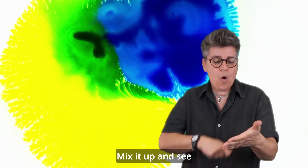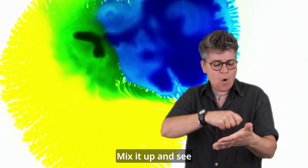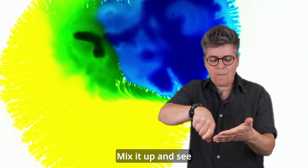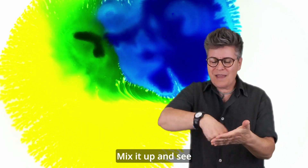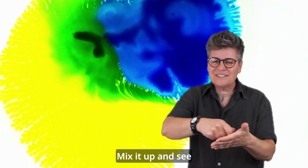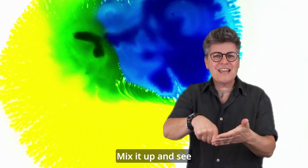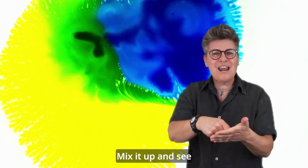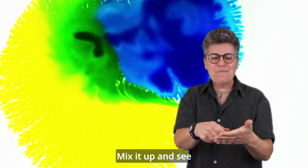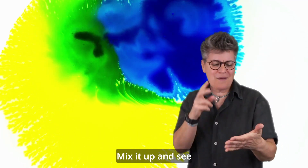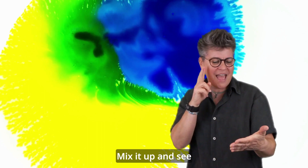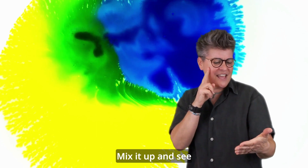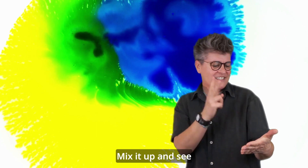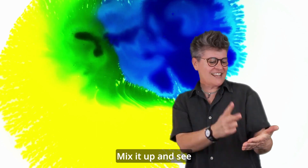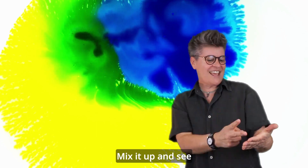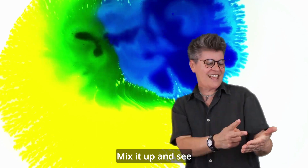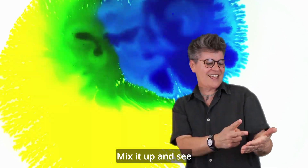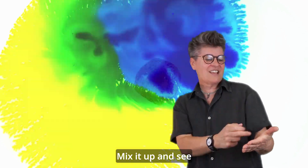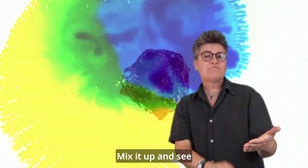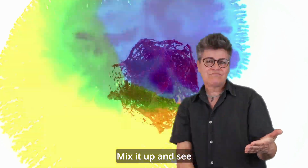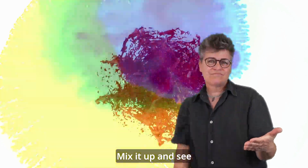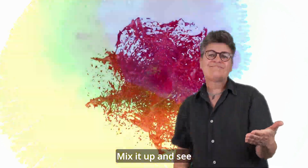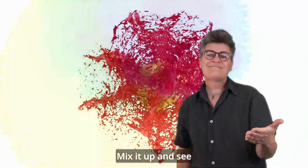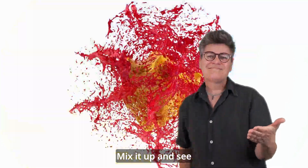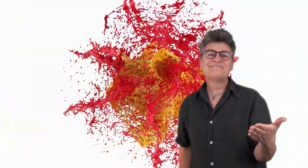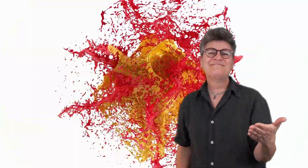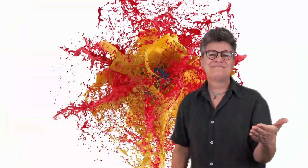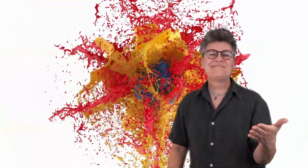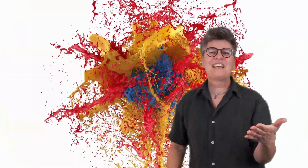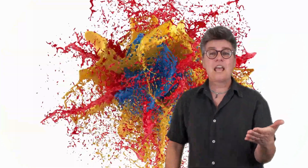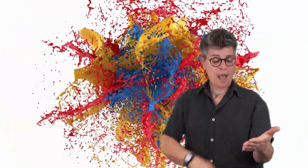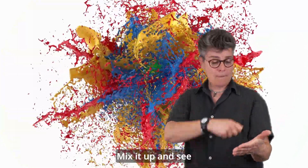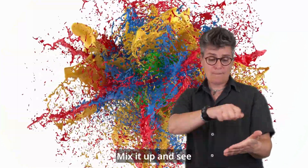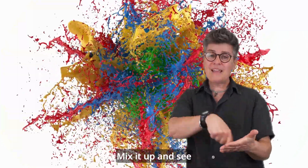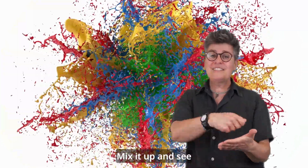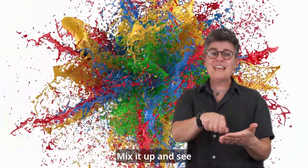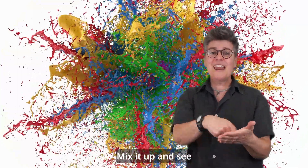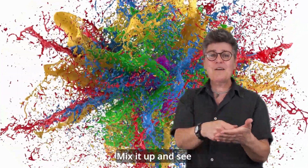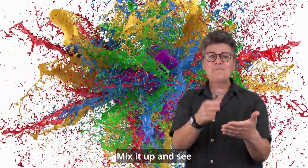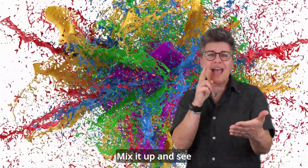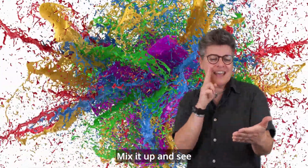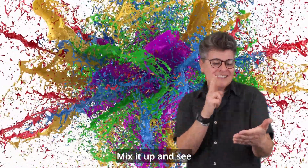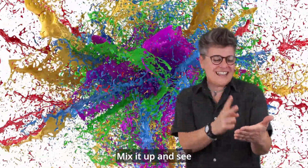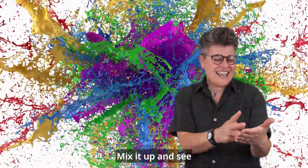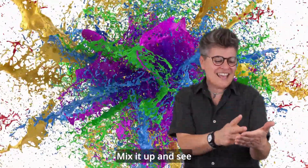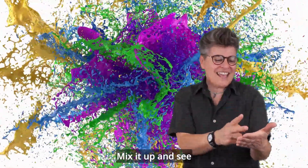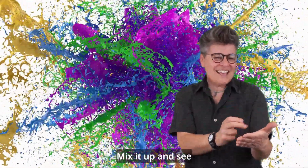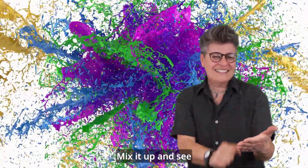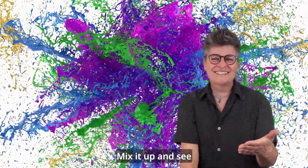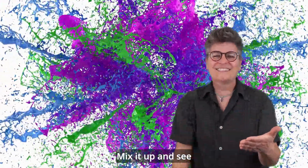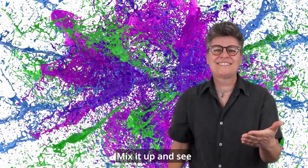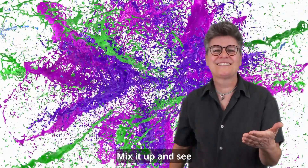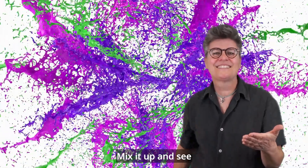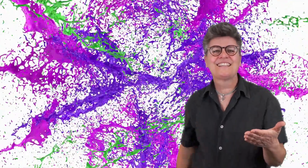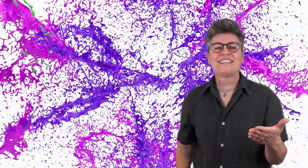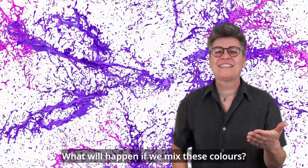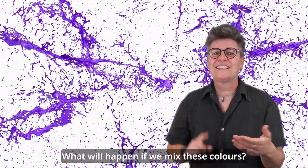Whoa, mix it up and see. Mix it up and see. And mix it up and see. Mix it up and